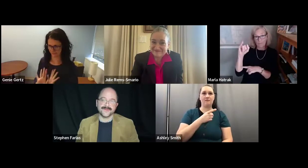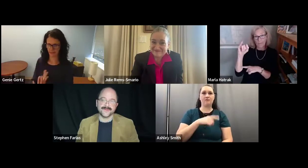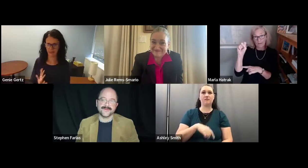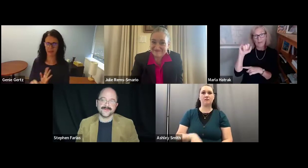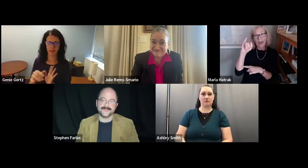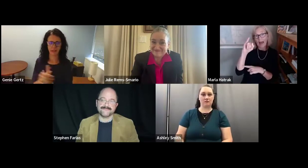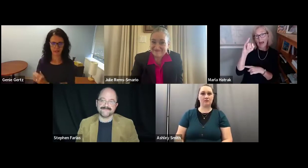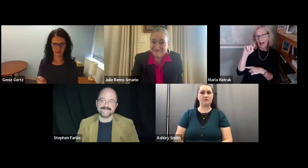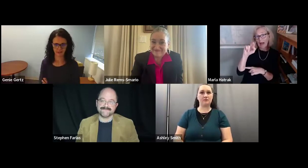me.